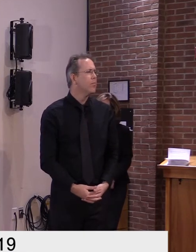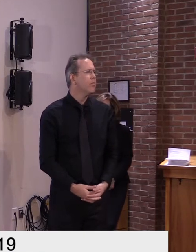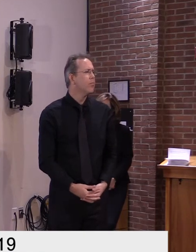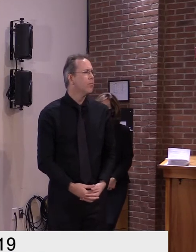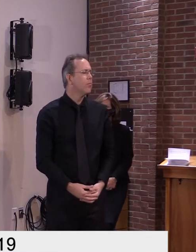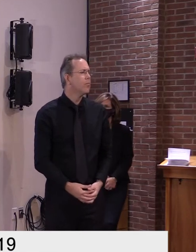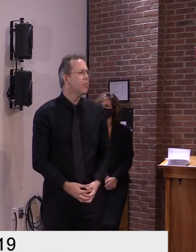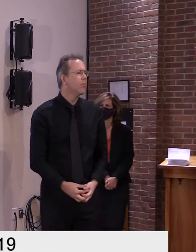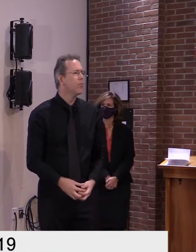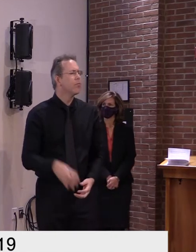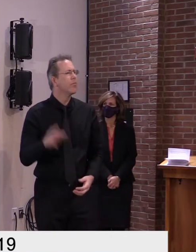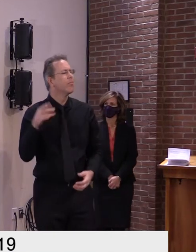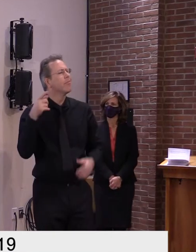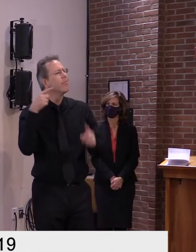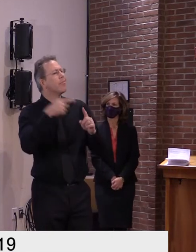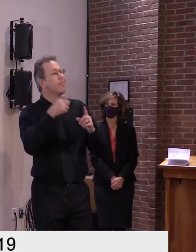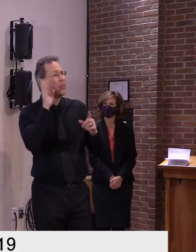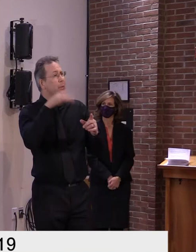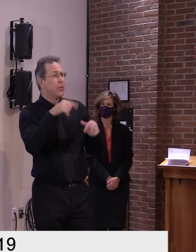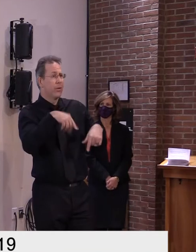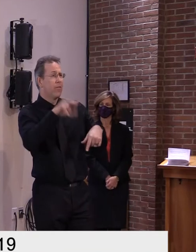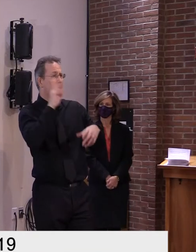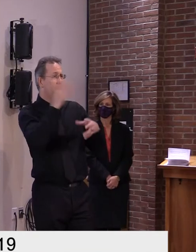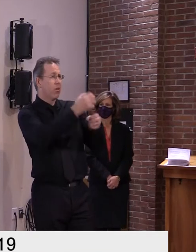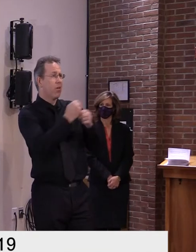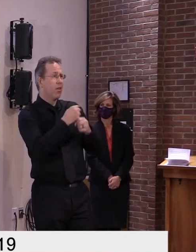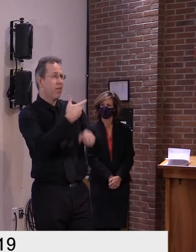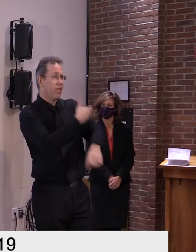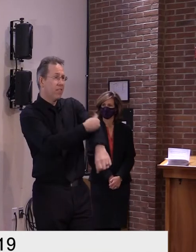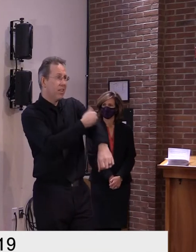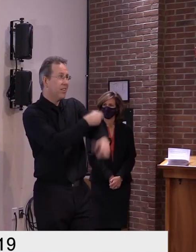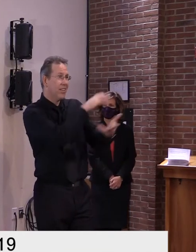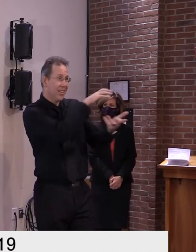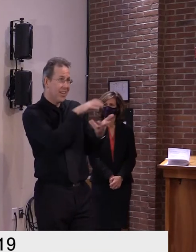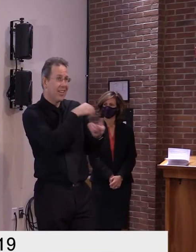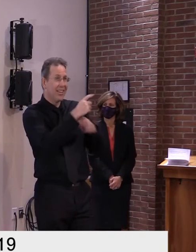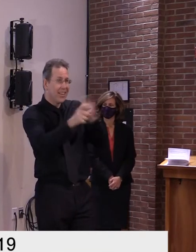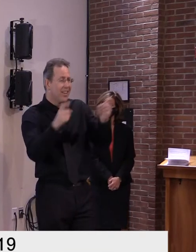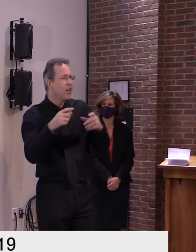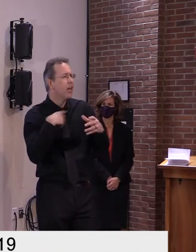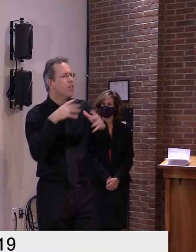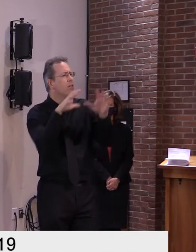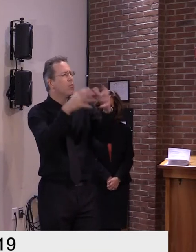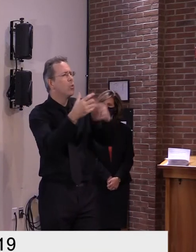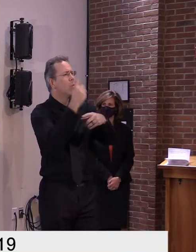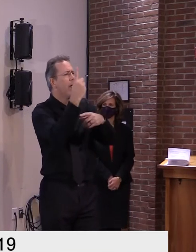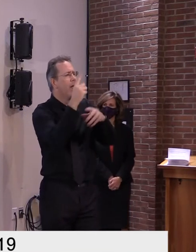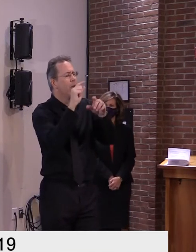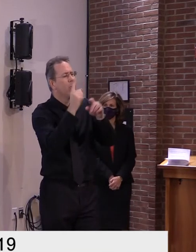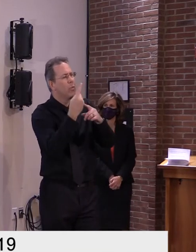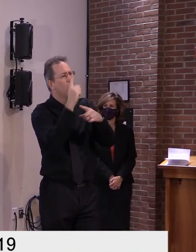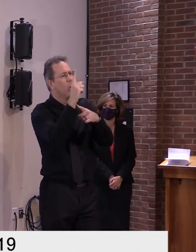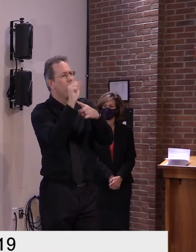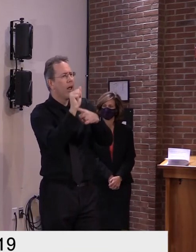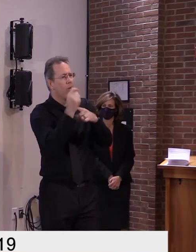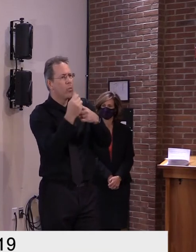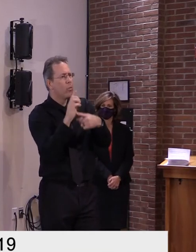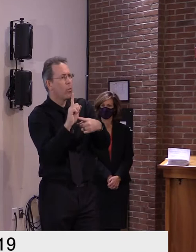so I'm gonna do a little bit of guesswork about what you're talking about, but I think my educated guess will be